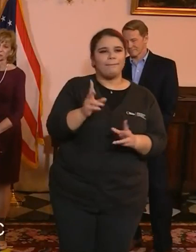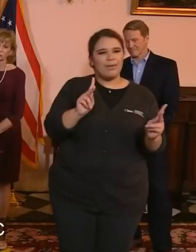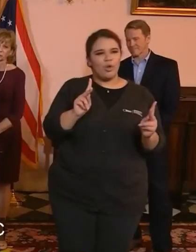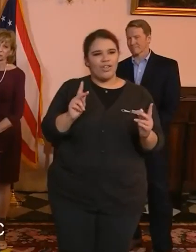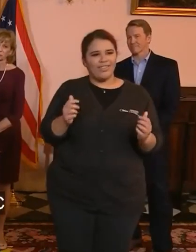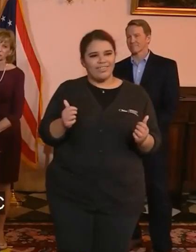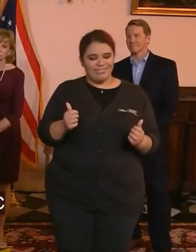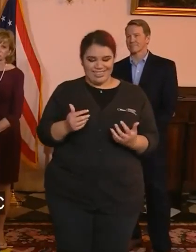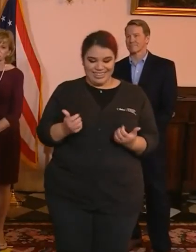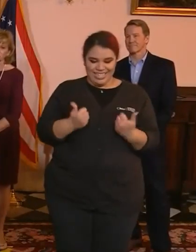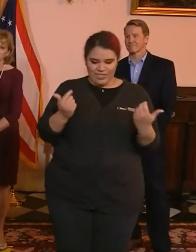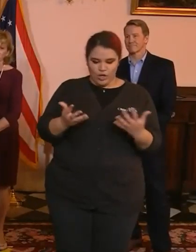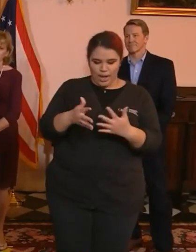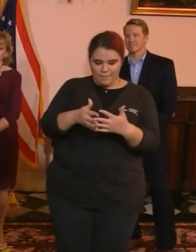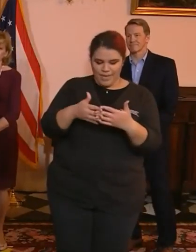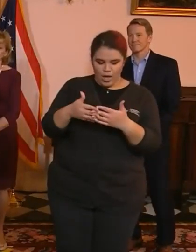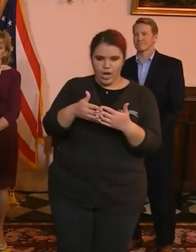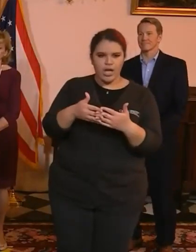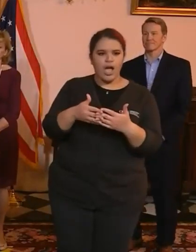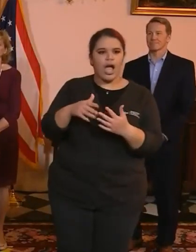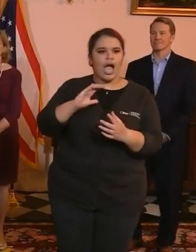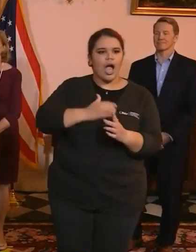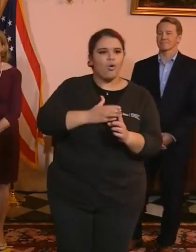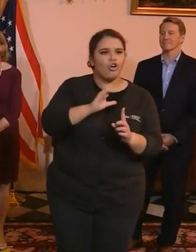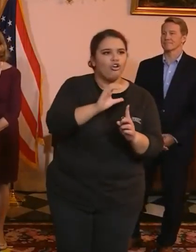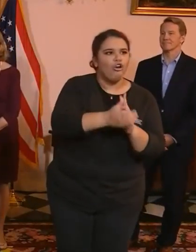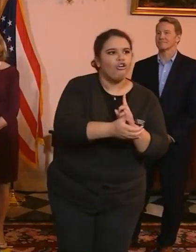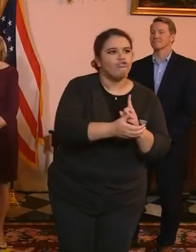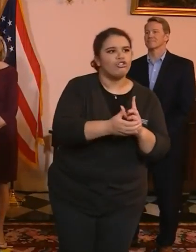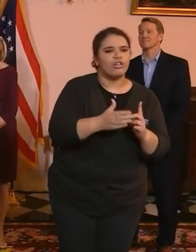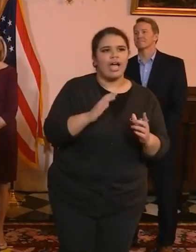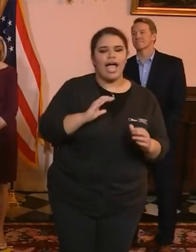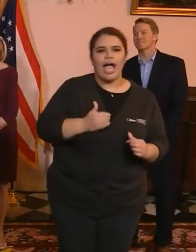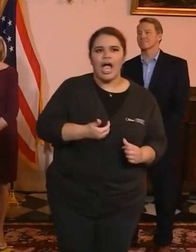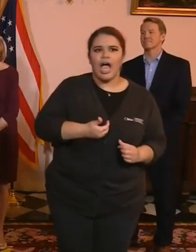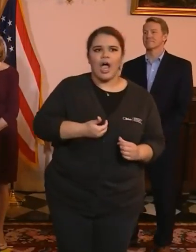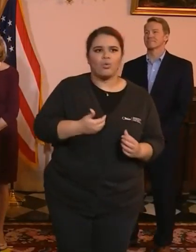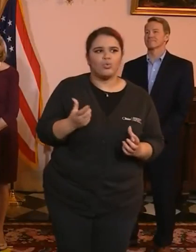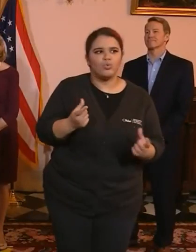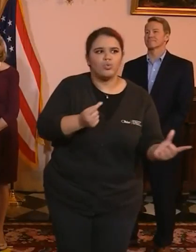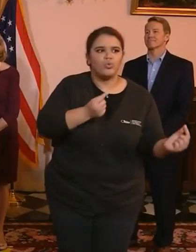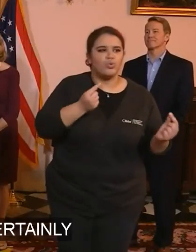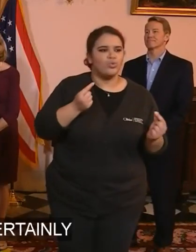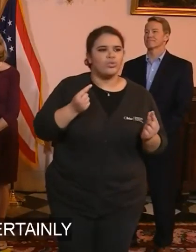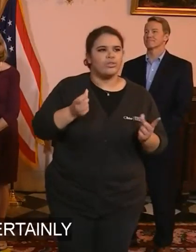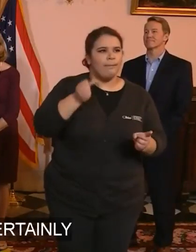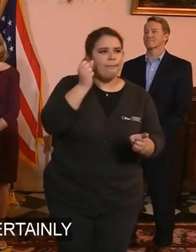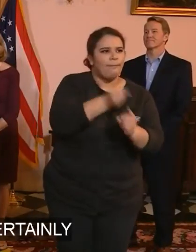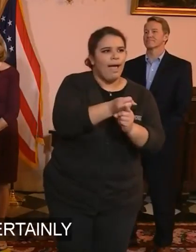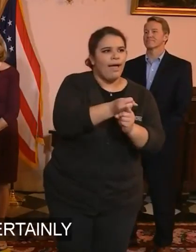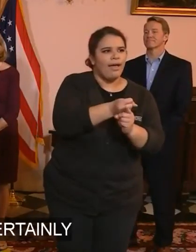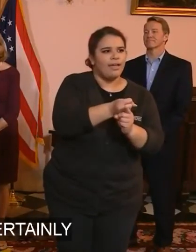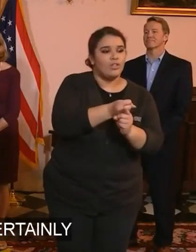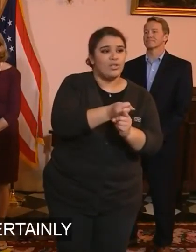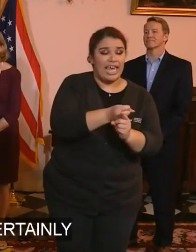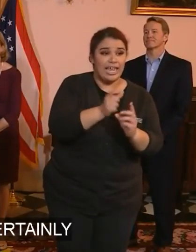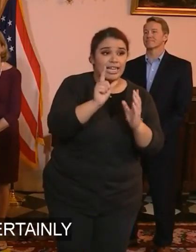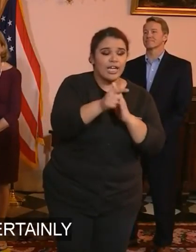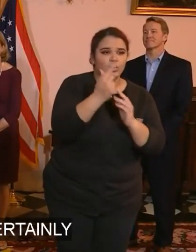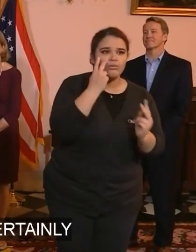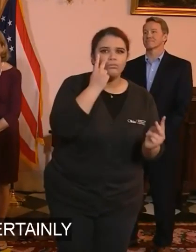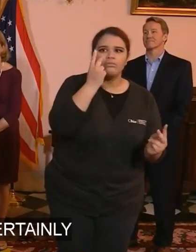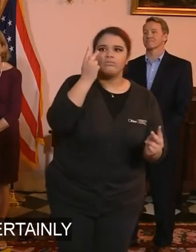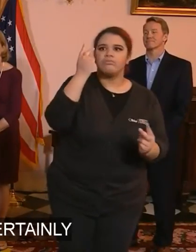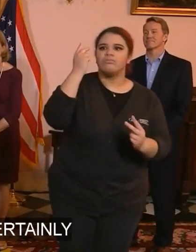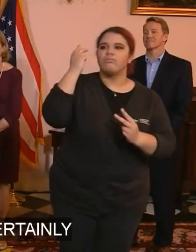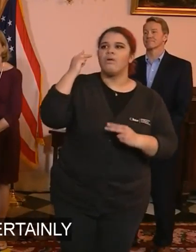works? Well, I think it will certainly reemphasize or emphasize to people the importance of